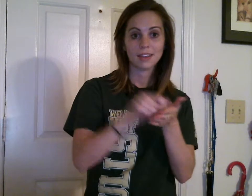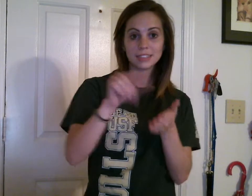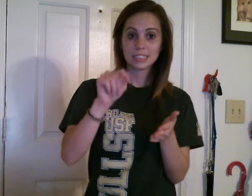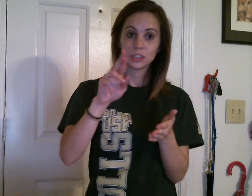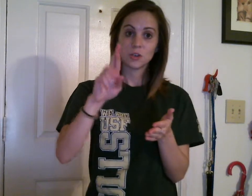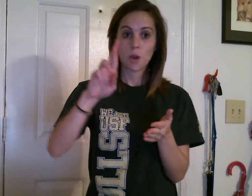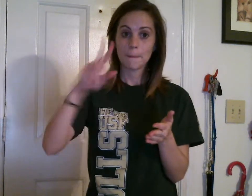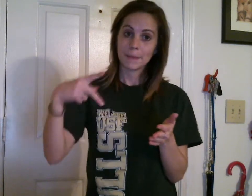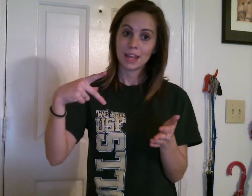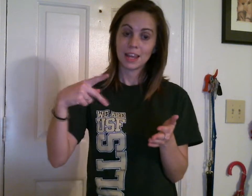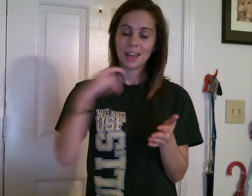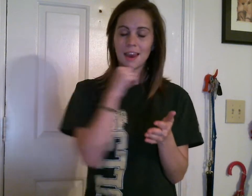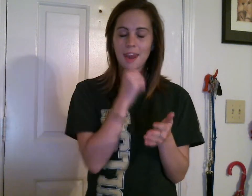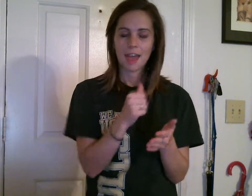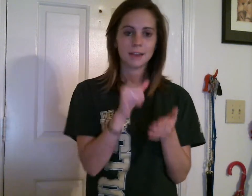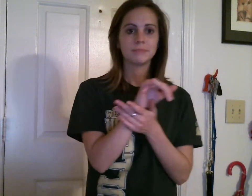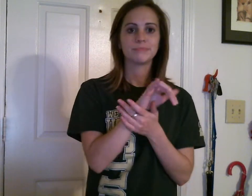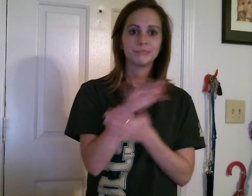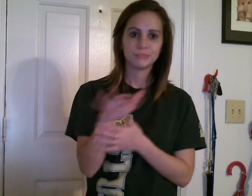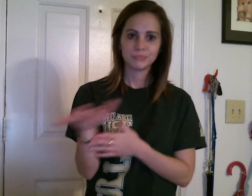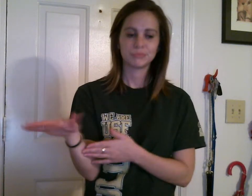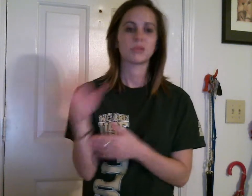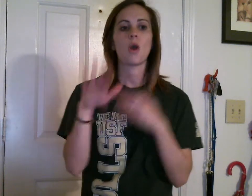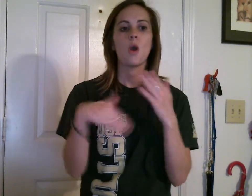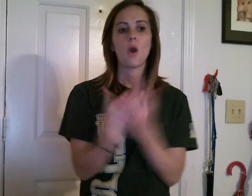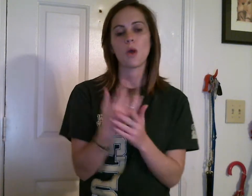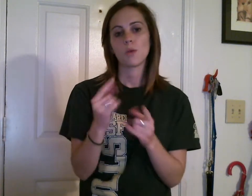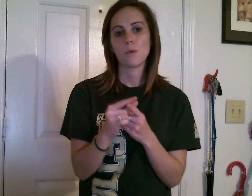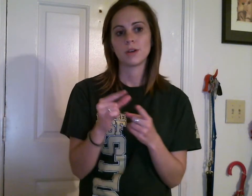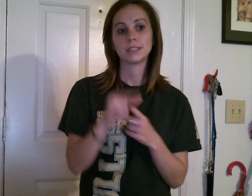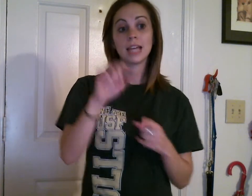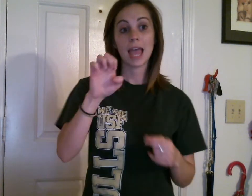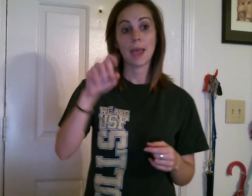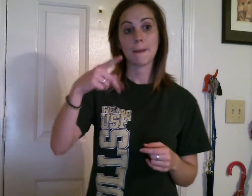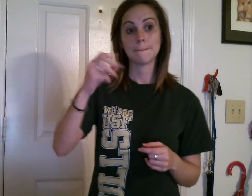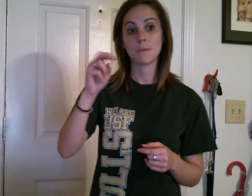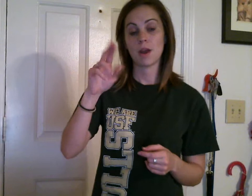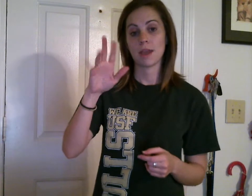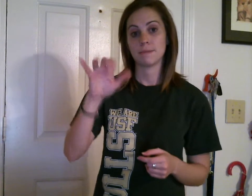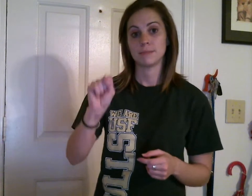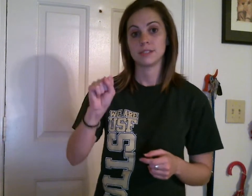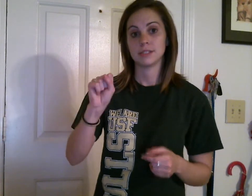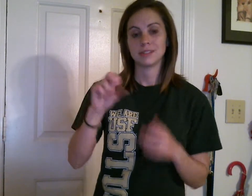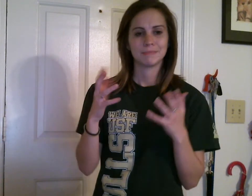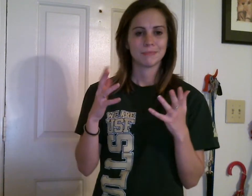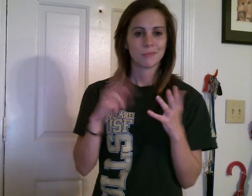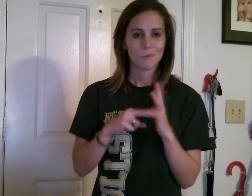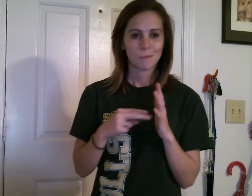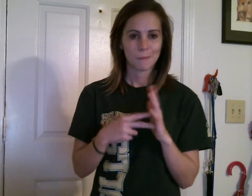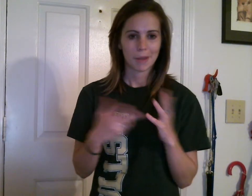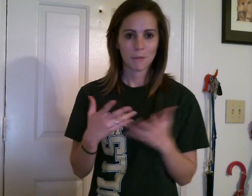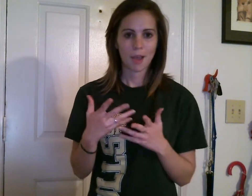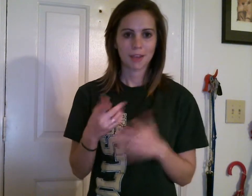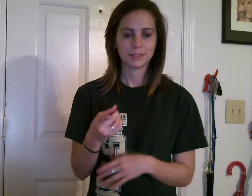And the next one, eponyms, are terms that get their name from a person or a place. And